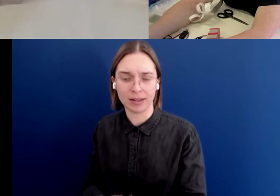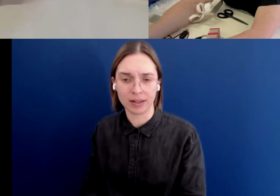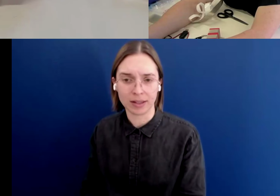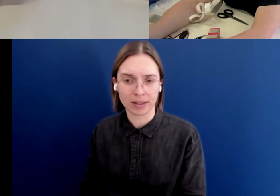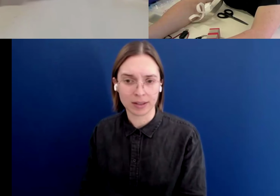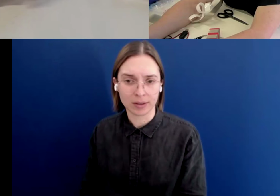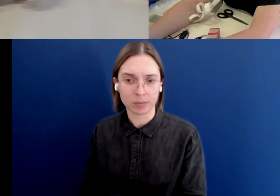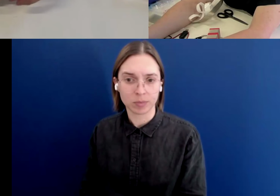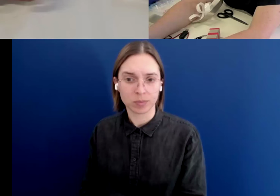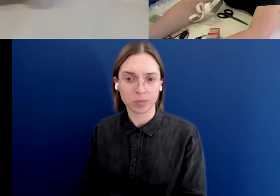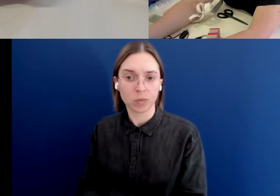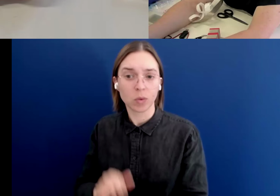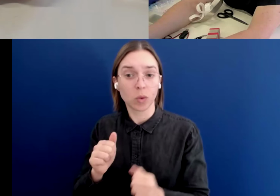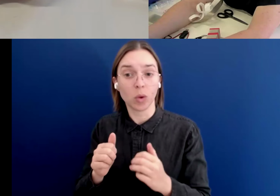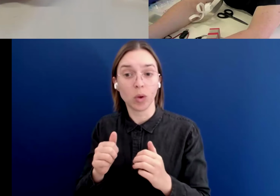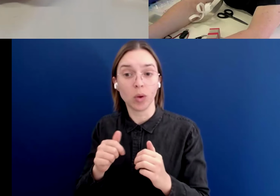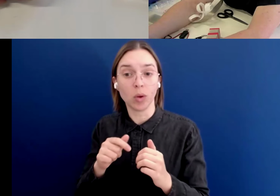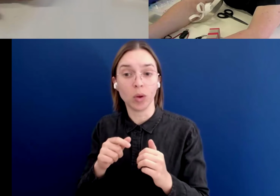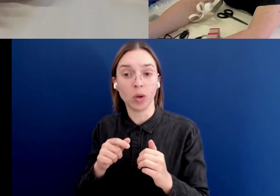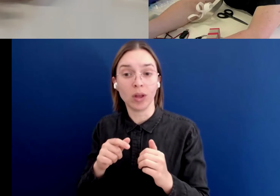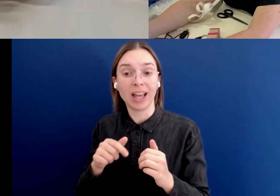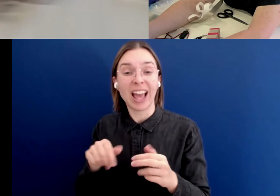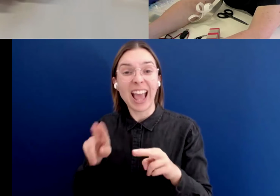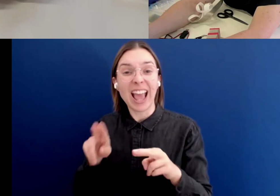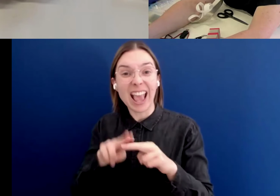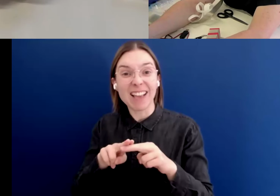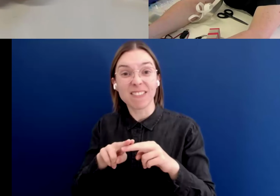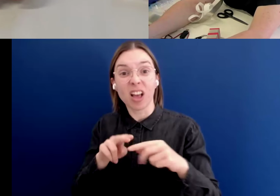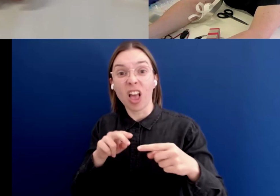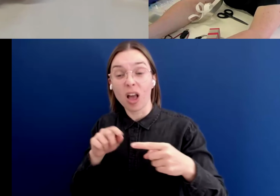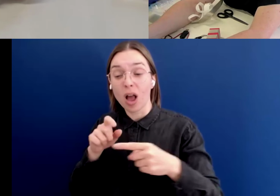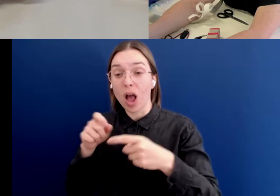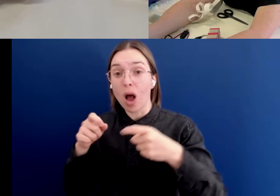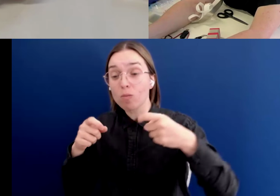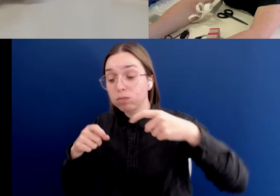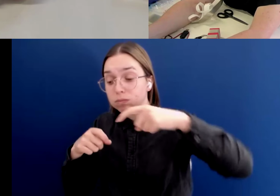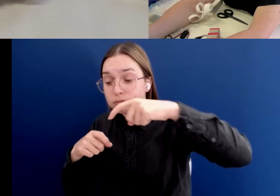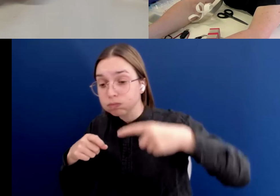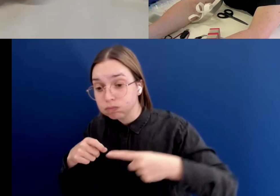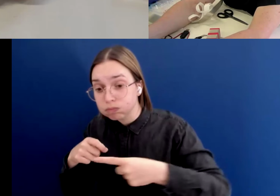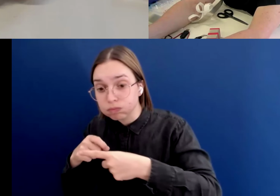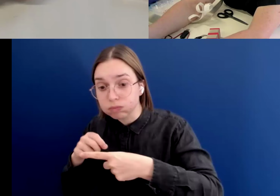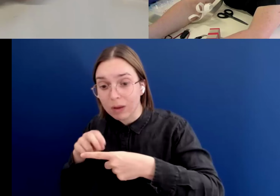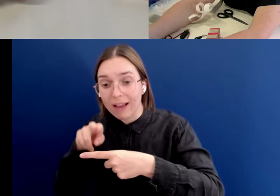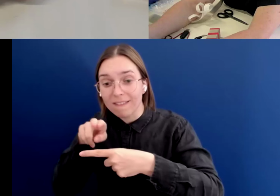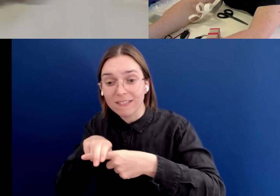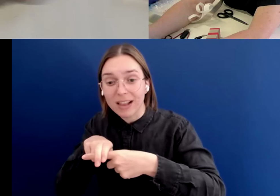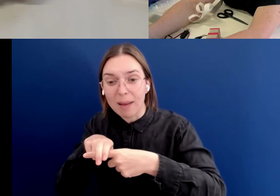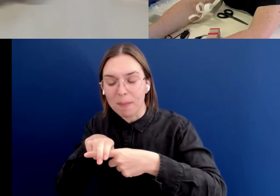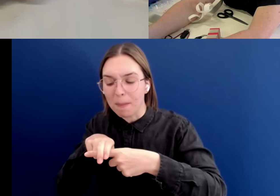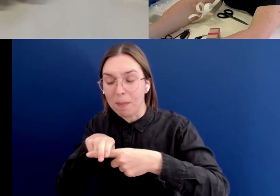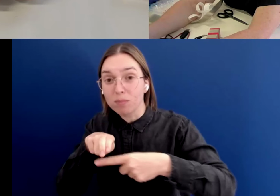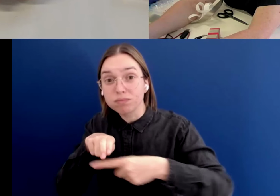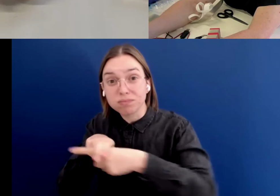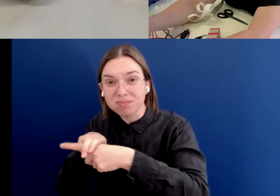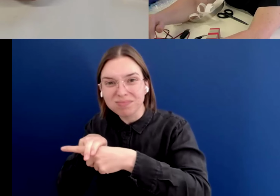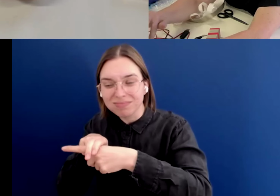and the red is under the flap, it's not going to conduct because your metal's not under the